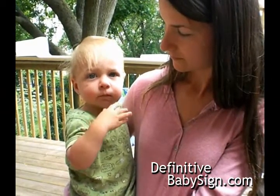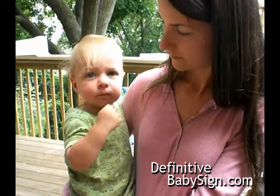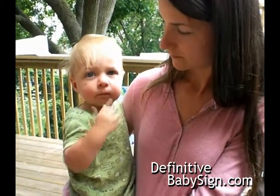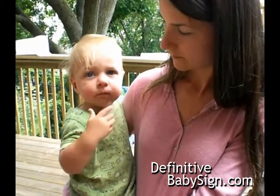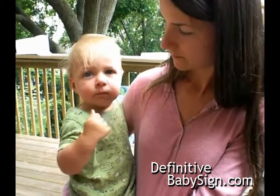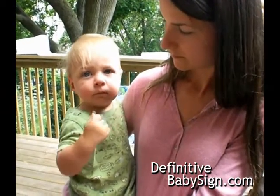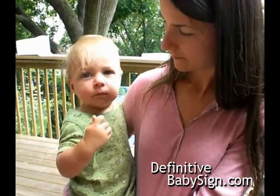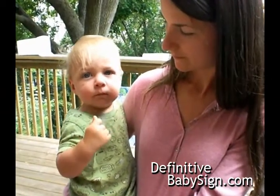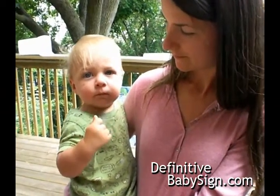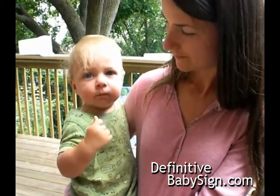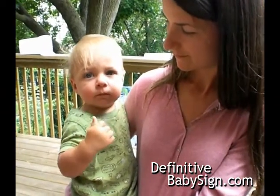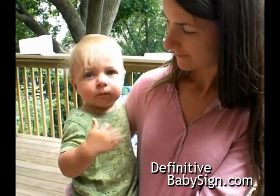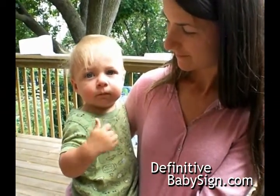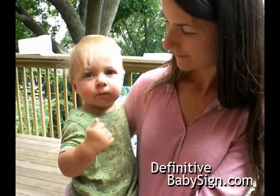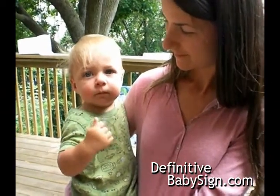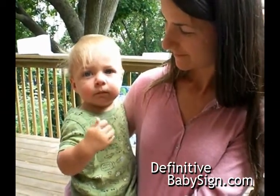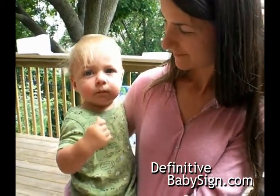Do all done. That's right. All done.